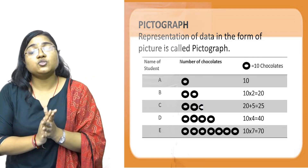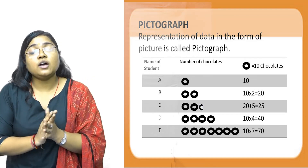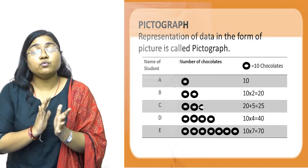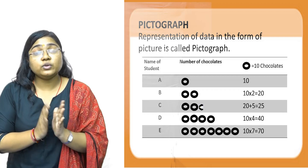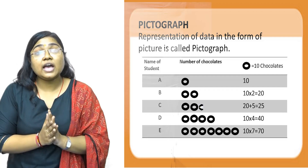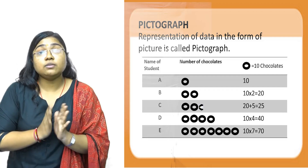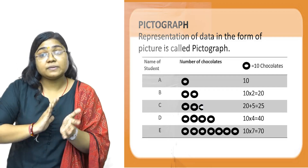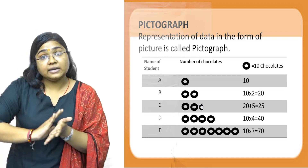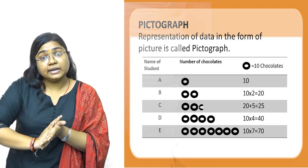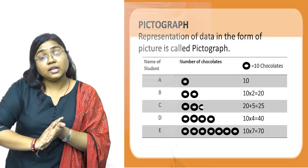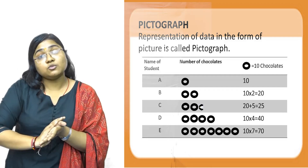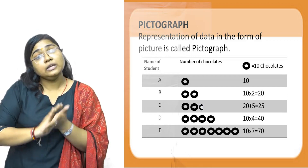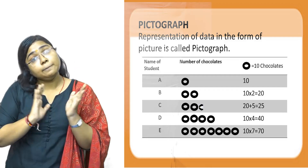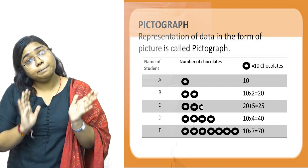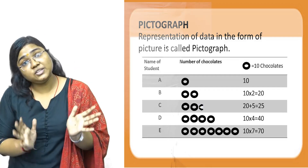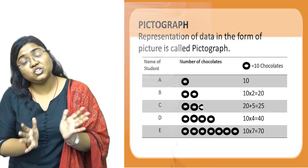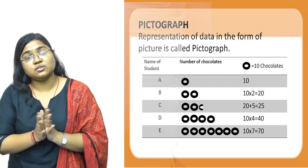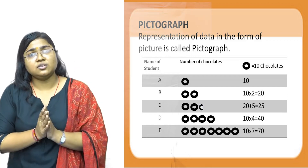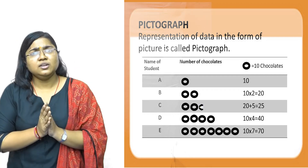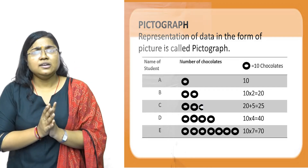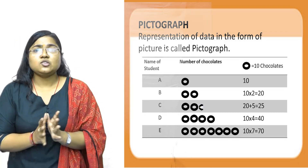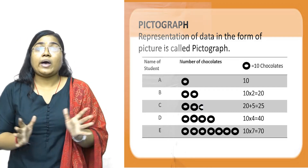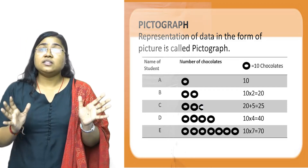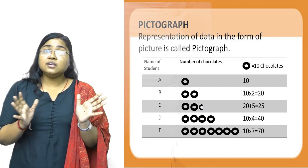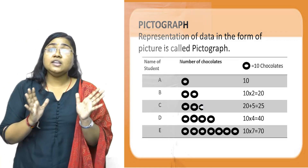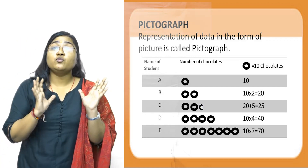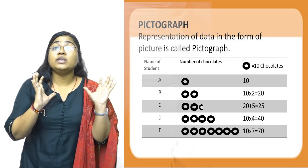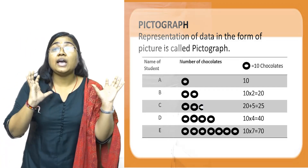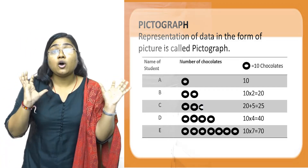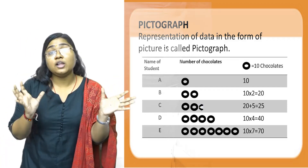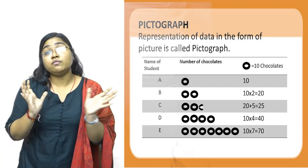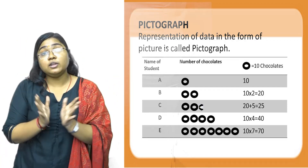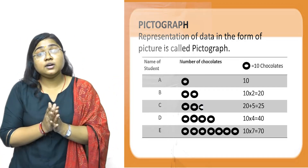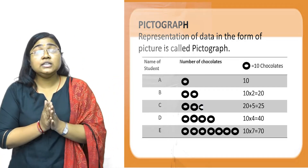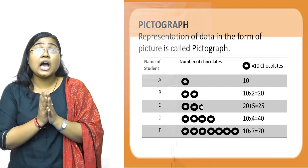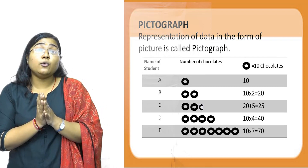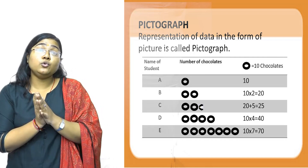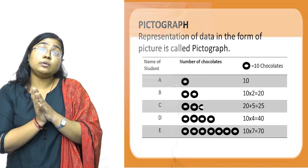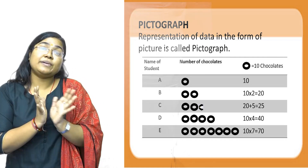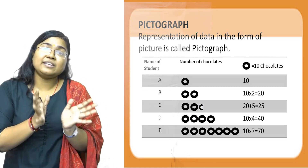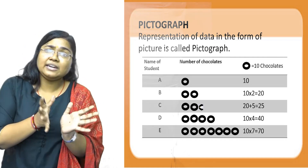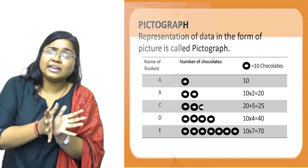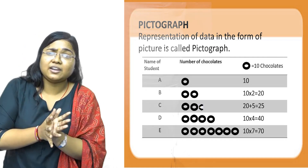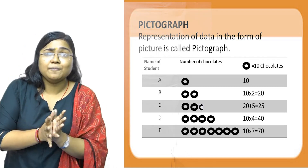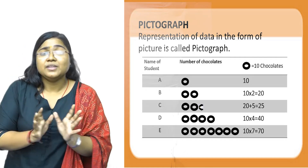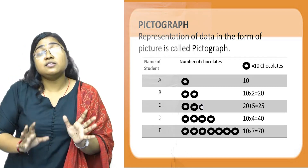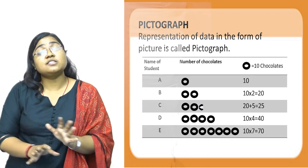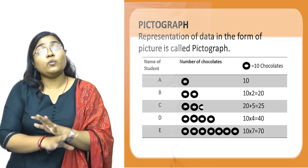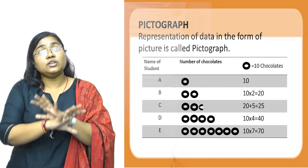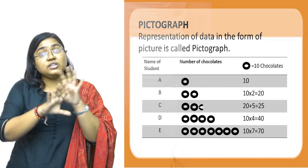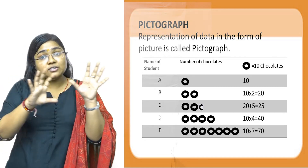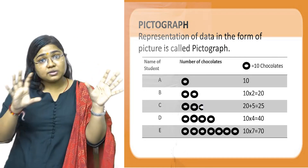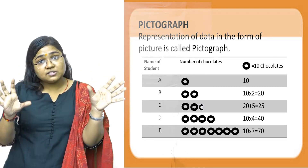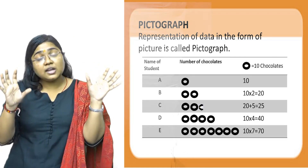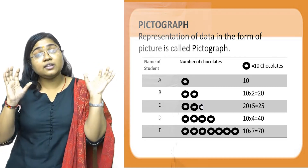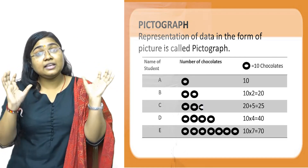In pictograph we have represent data using pictures. So I think we all have learned how to represent data. This is the